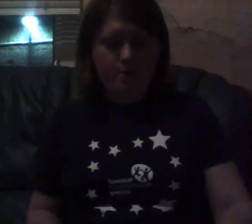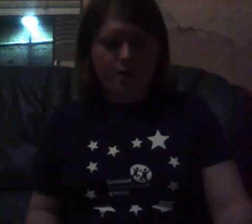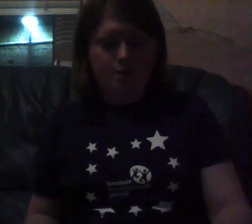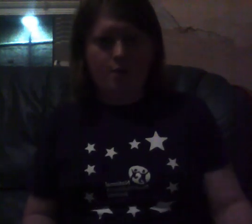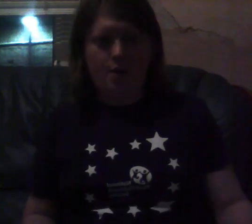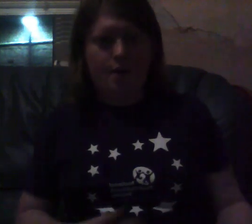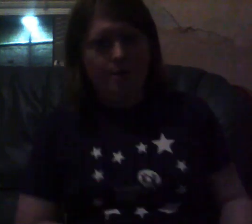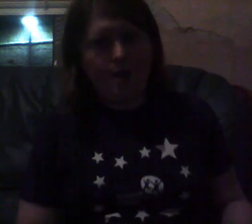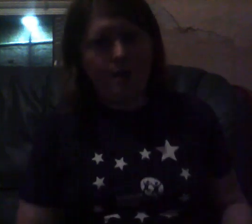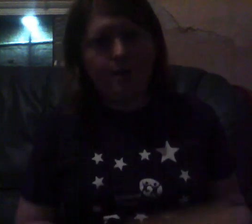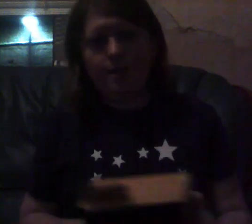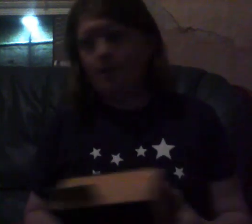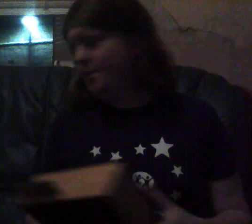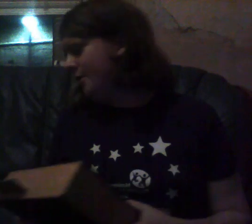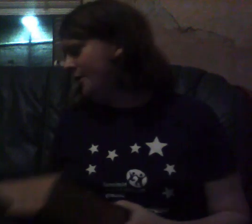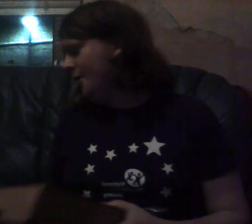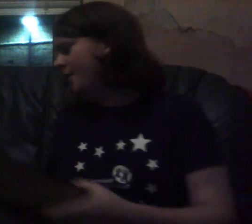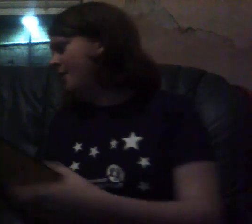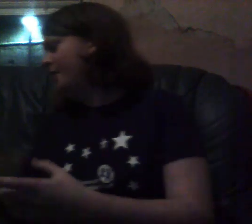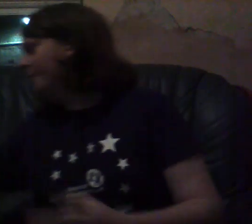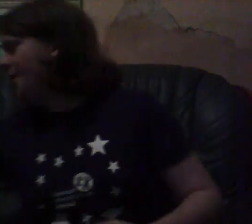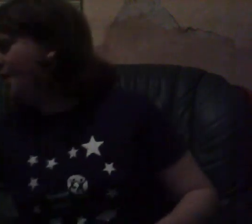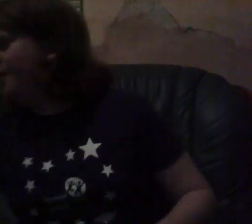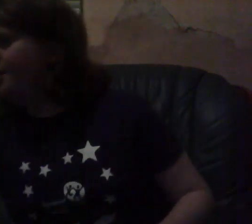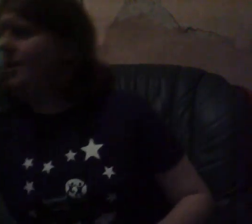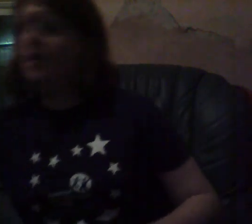of 1, aren't you lucky? See?